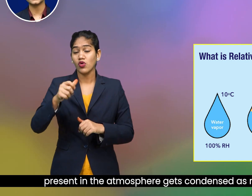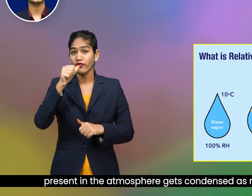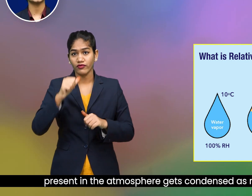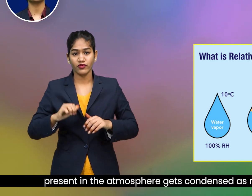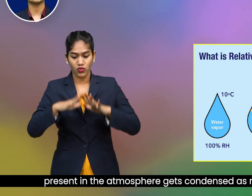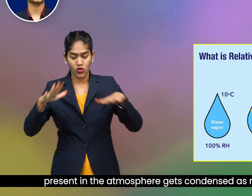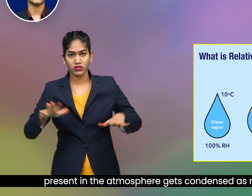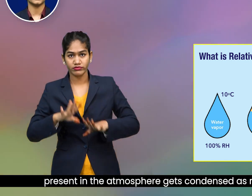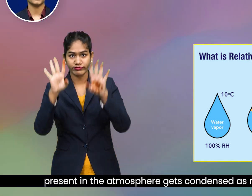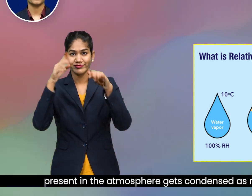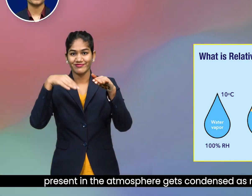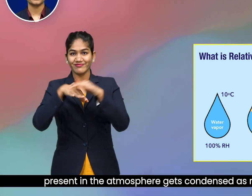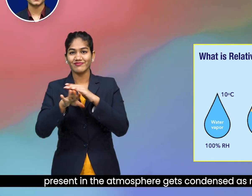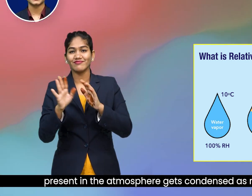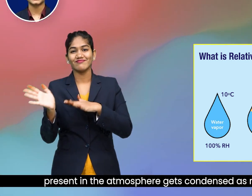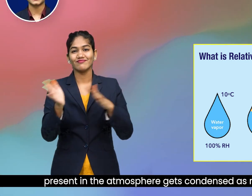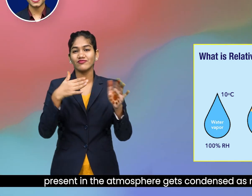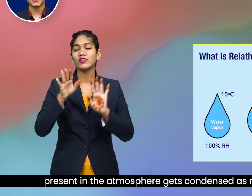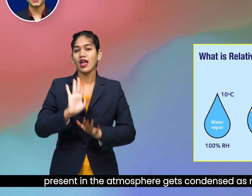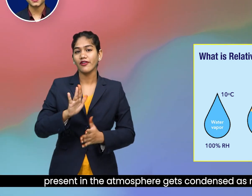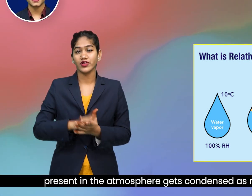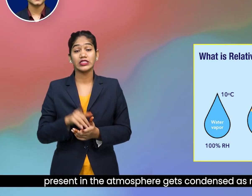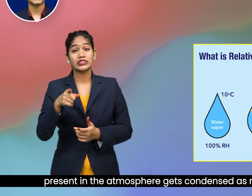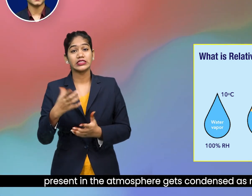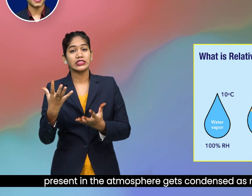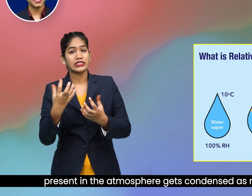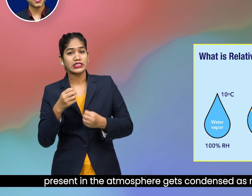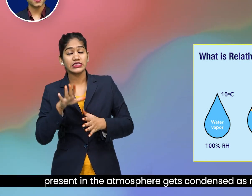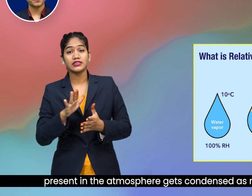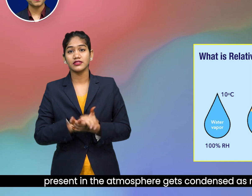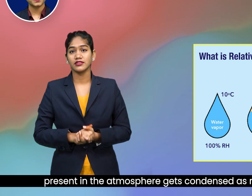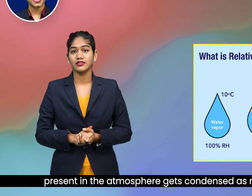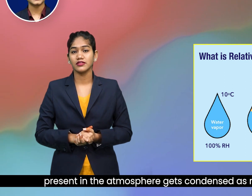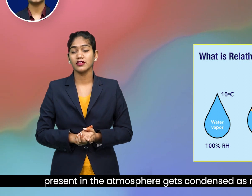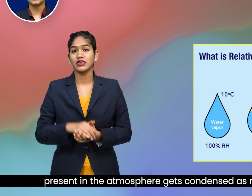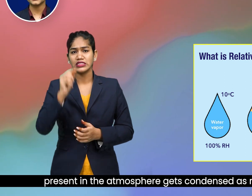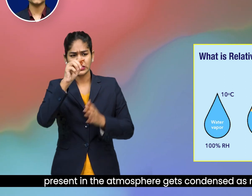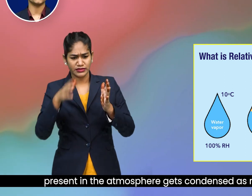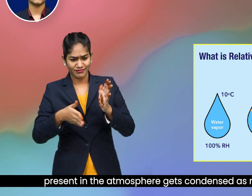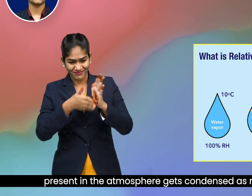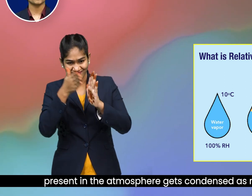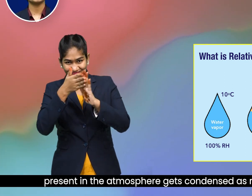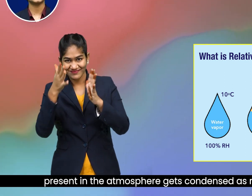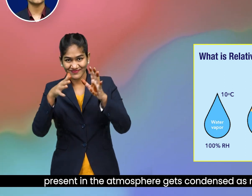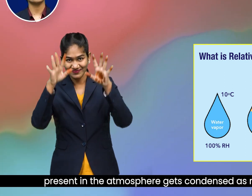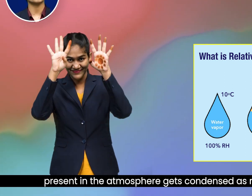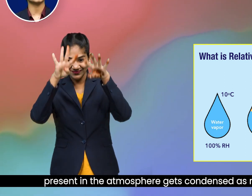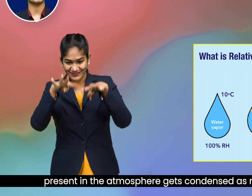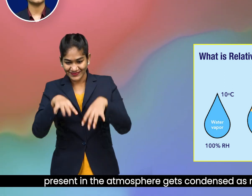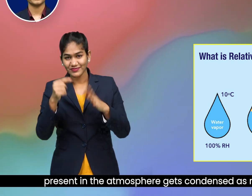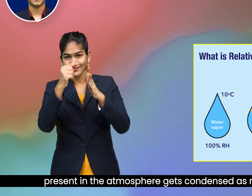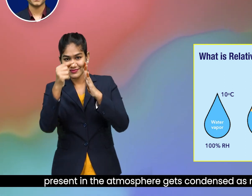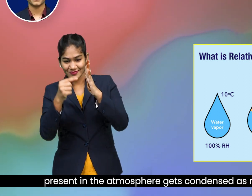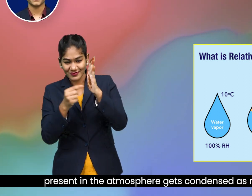present in the atmosphere gets condensed as minute droplets of